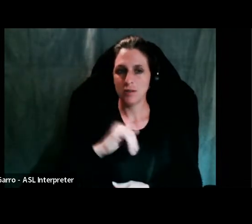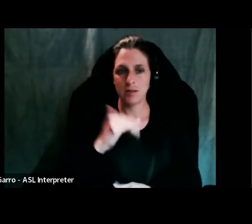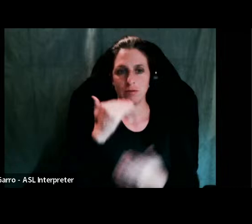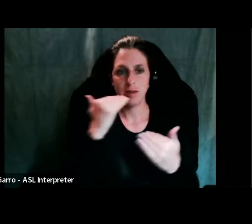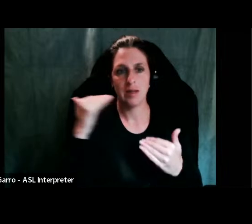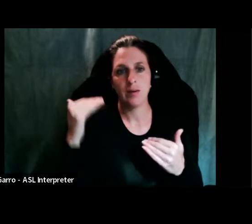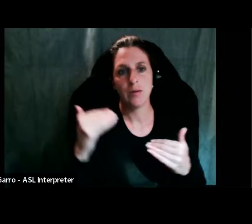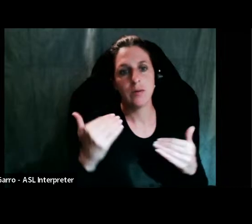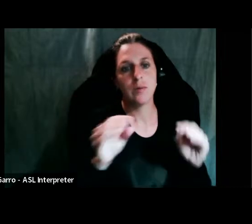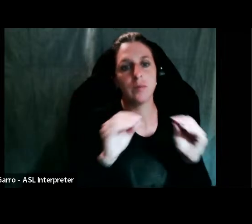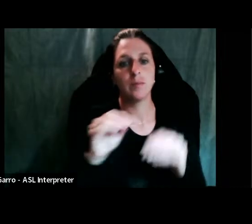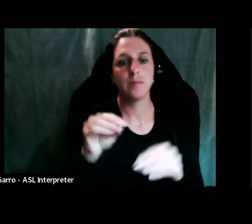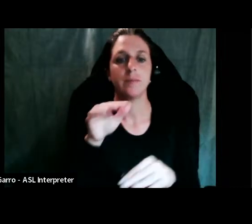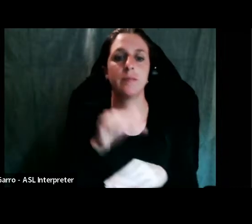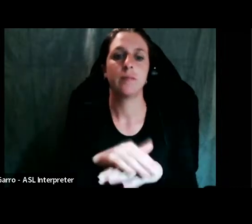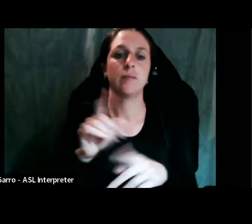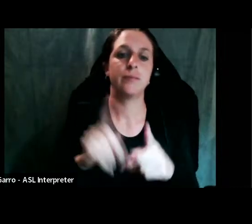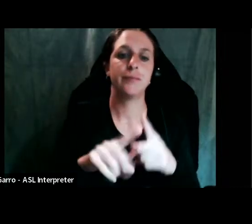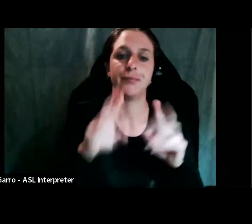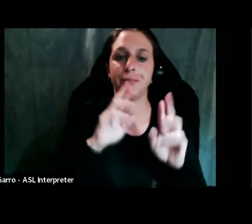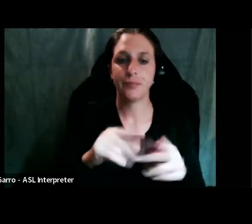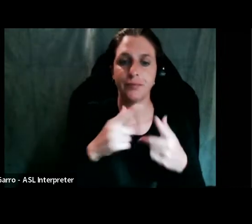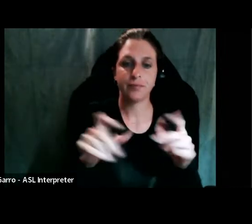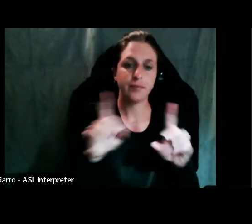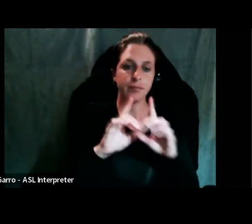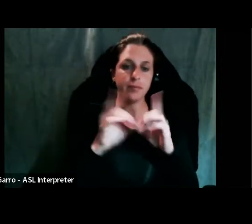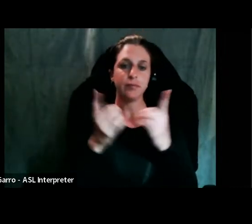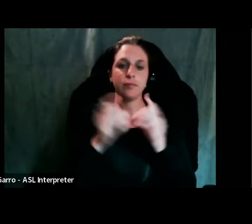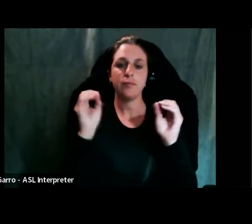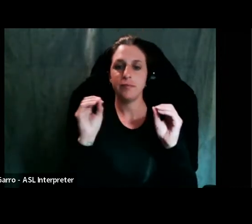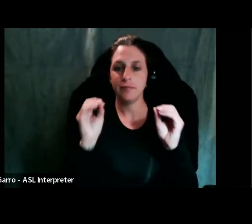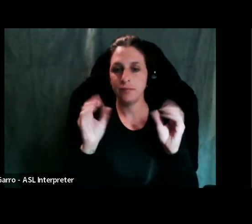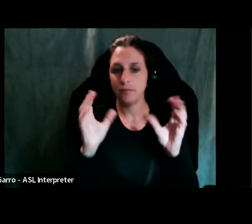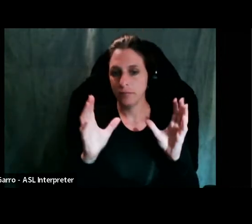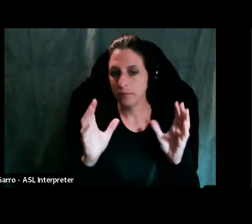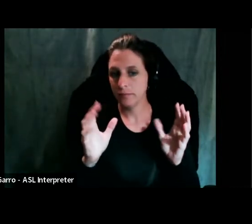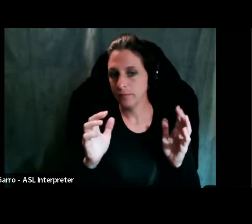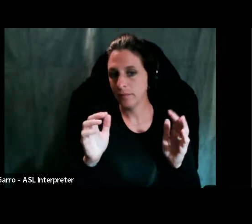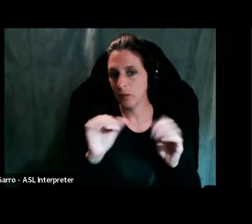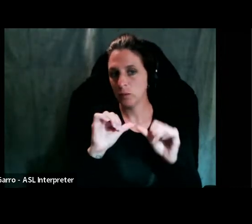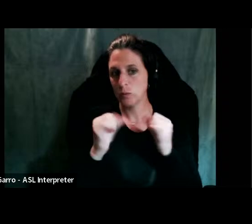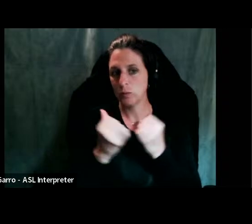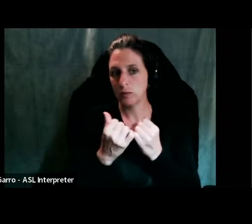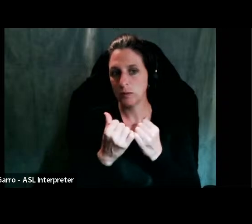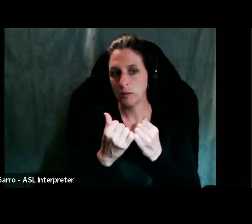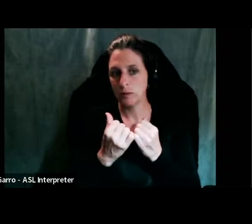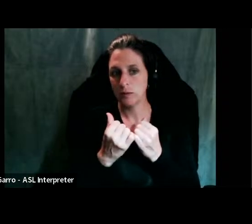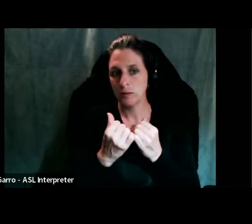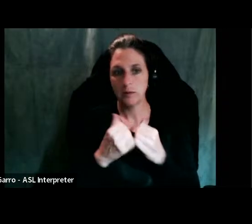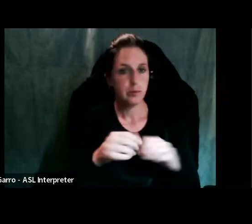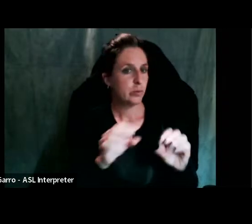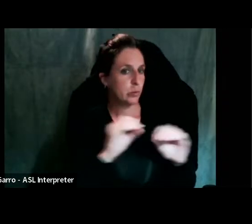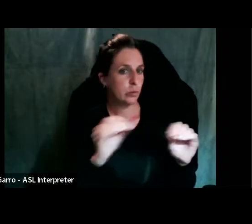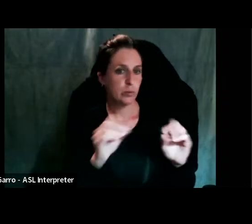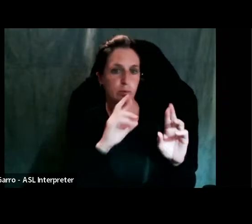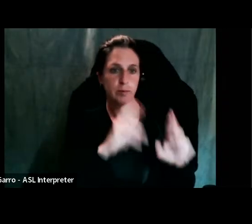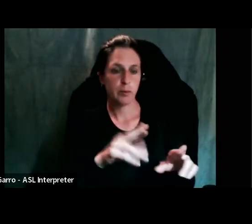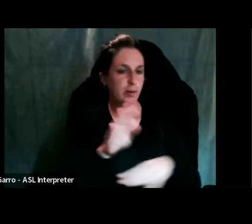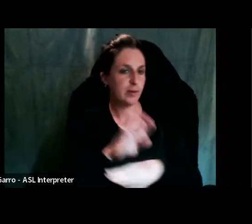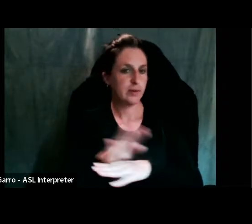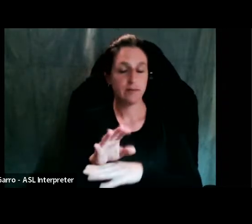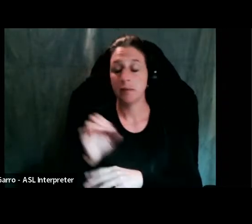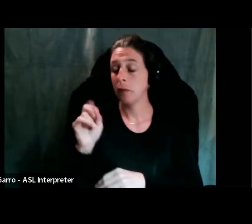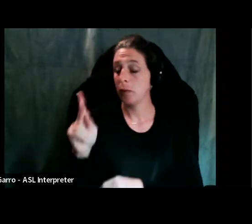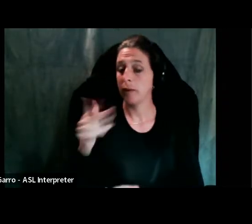Okay, moving on to report from the District Teachers Association. I don't believe we have a report this evening. Oh,